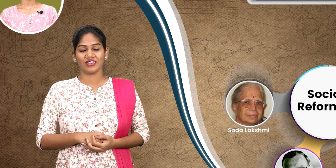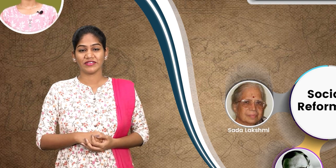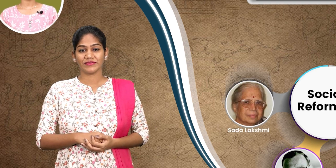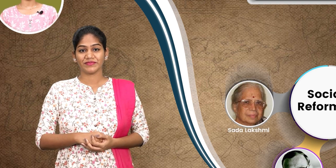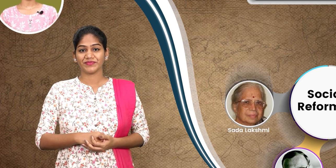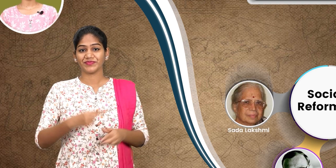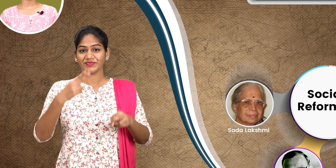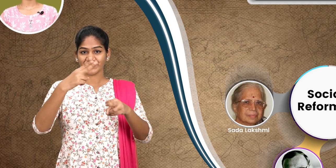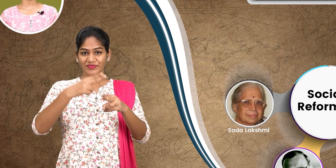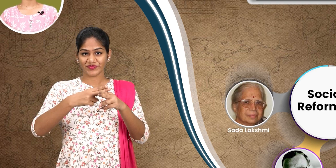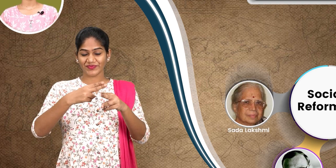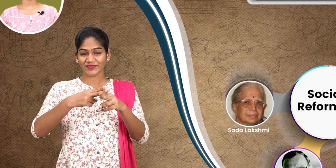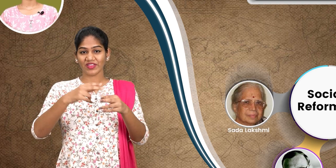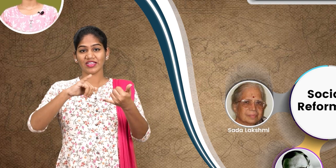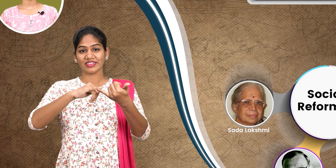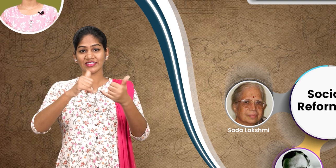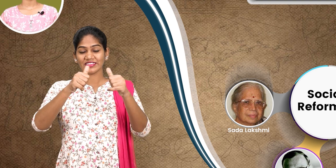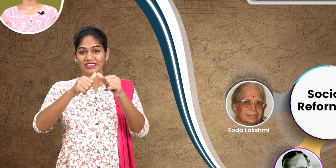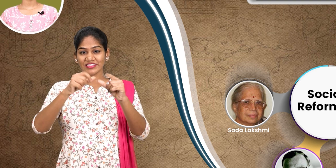Sadha Lakshmi,